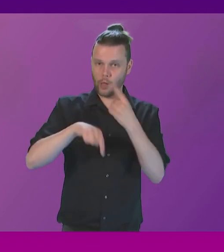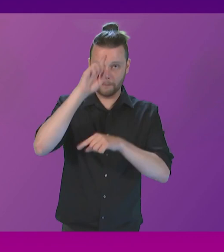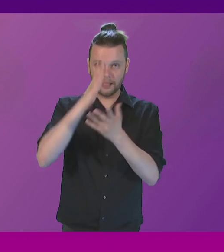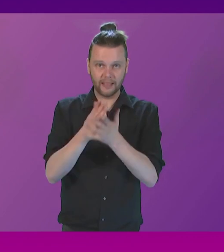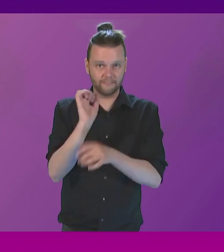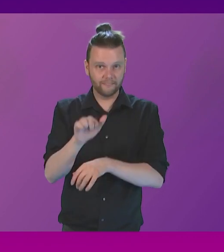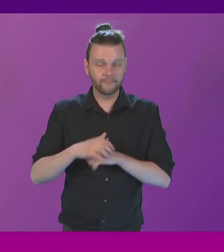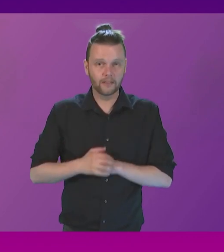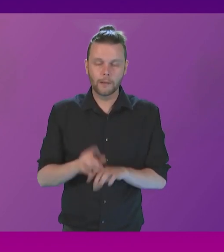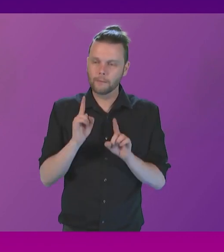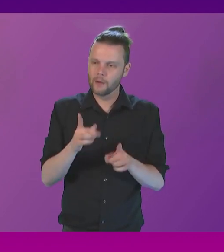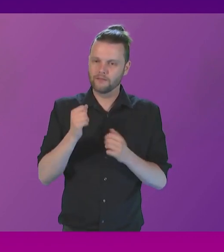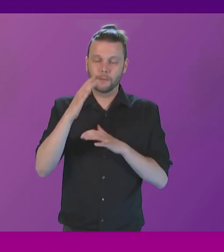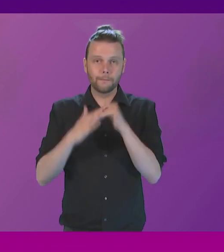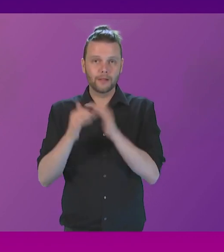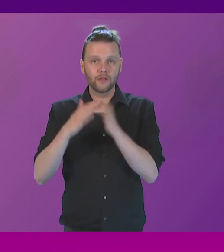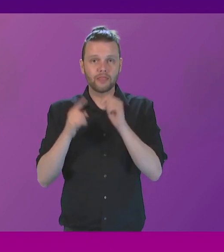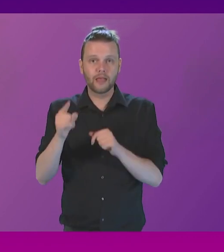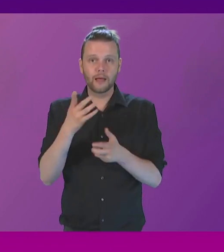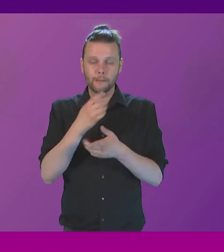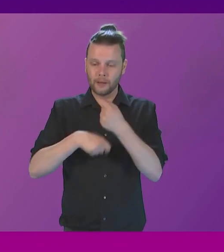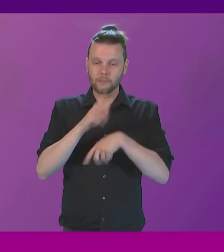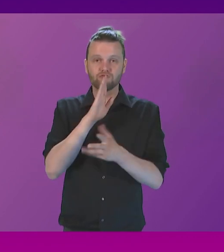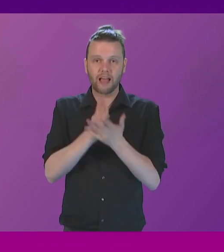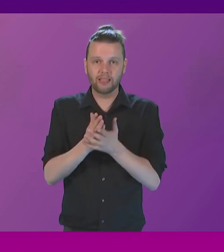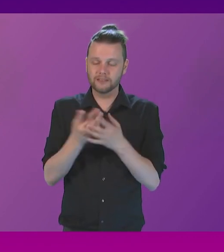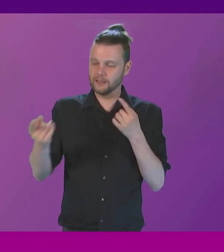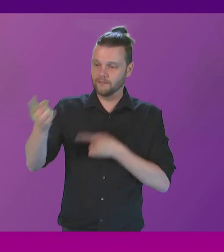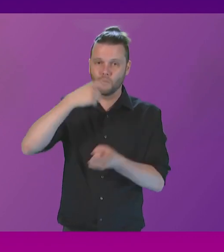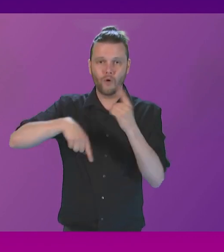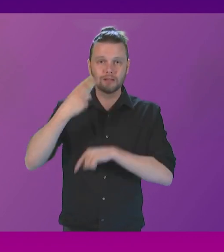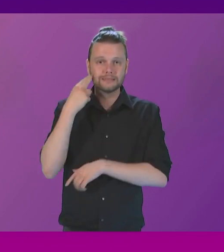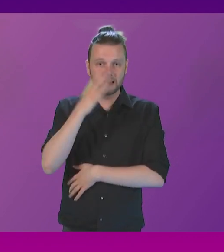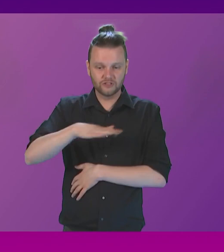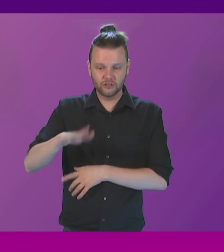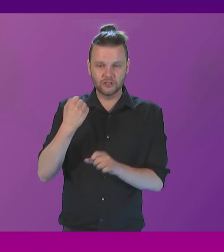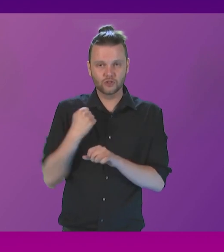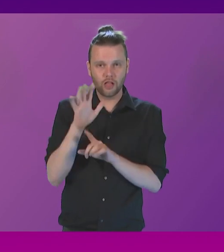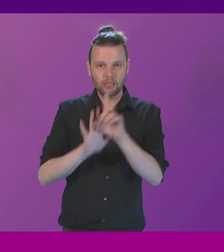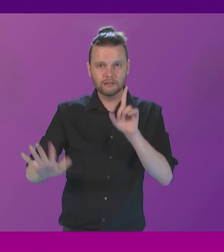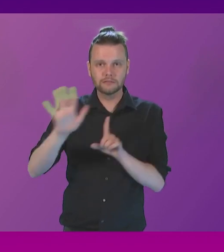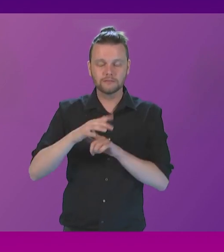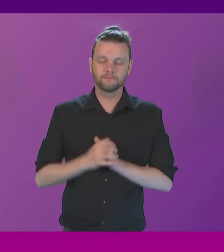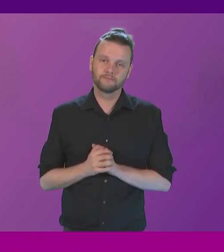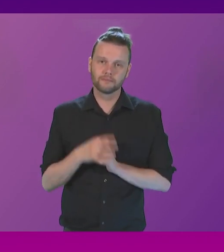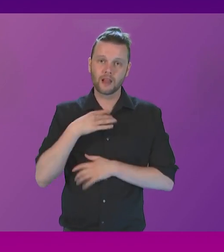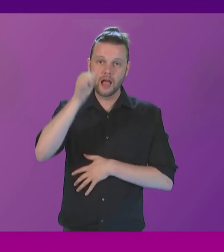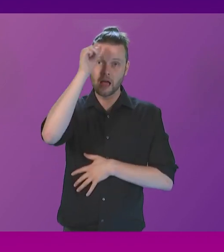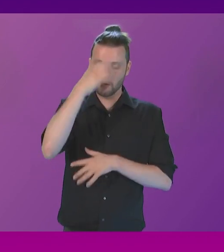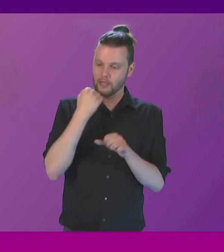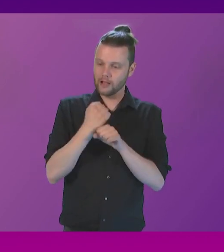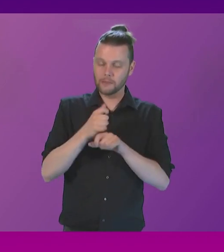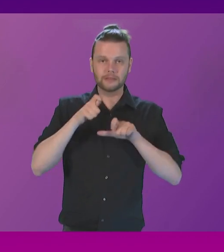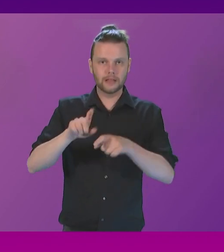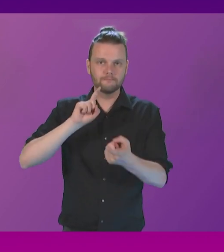in. But we must build on that to make it a reality for all our deaf children in Scotland. I appreciate the government remains